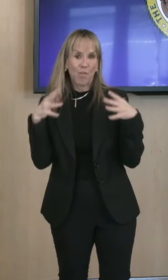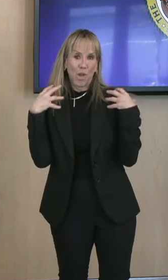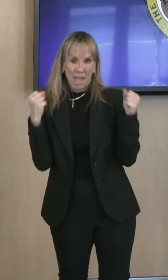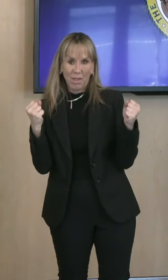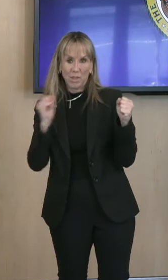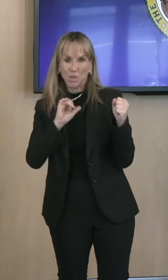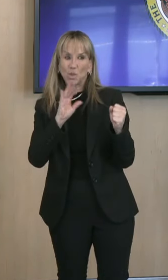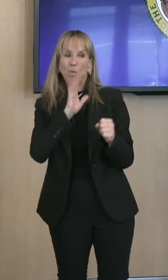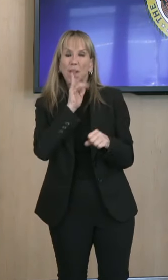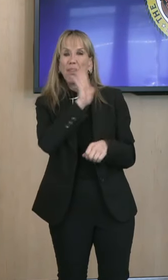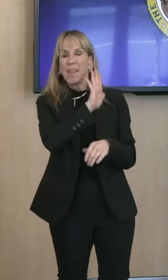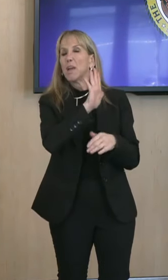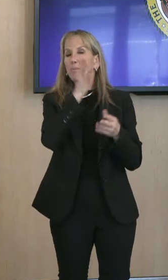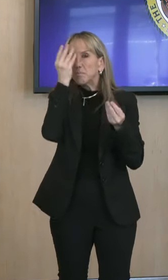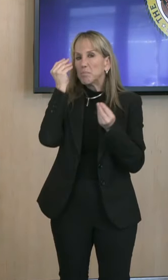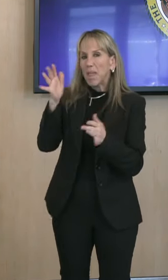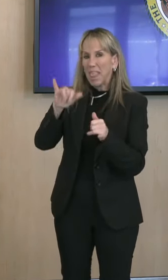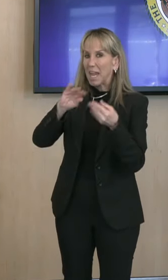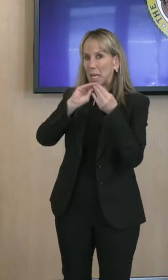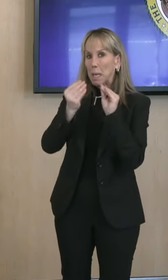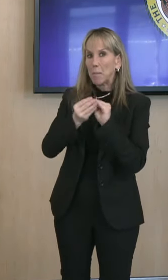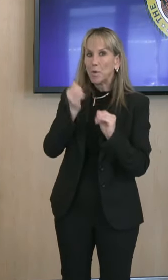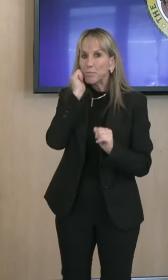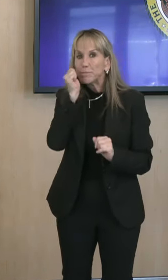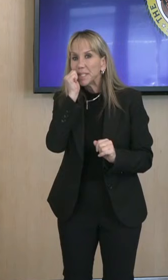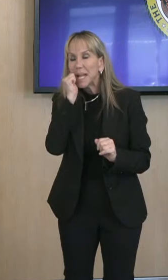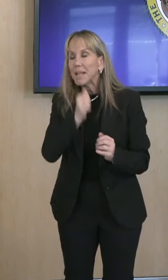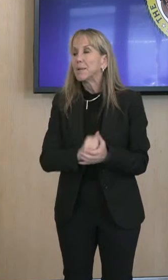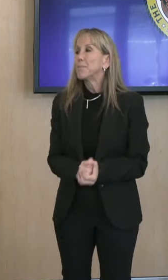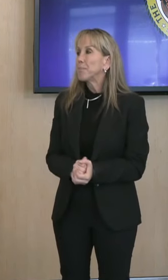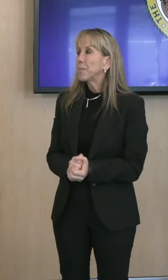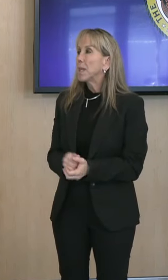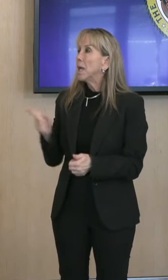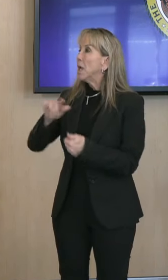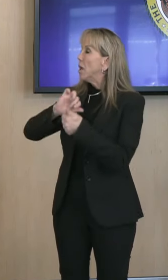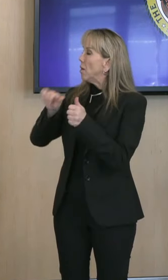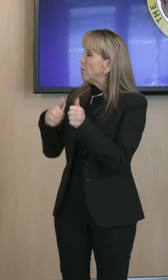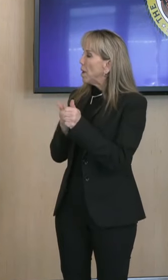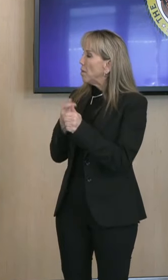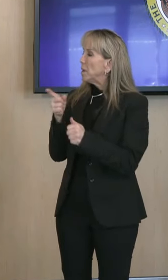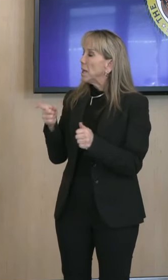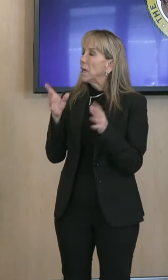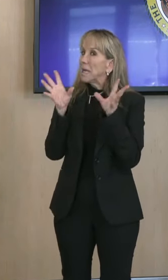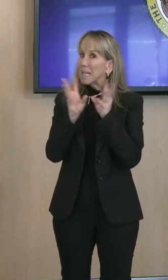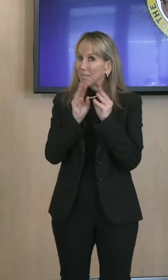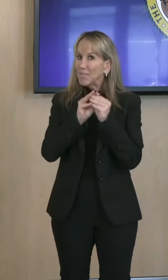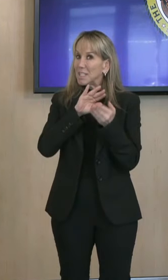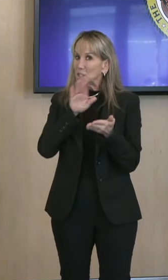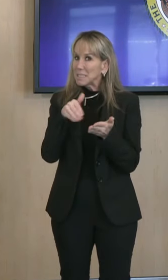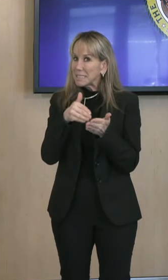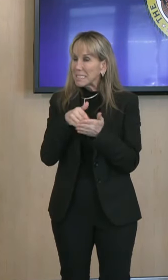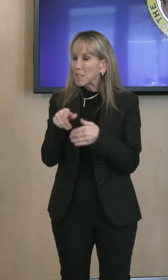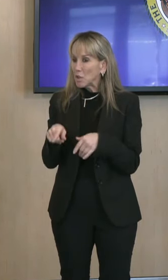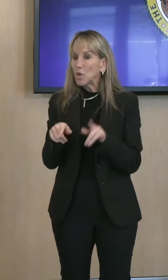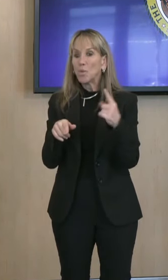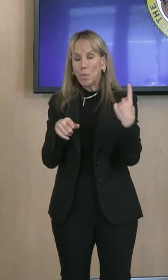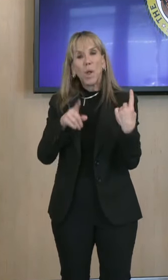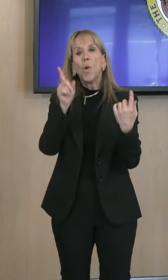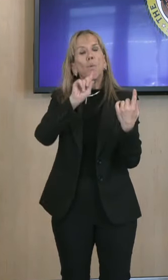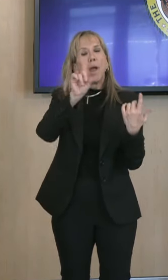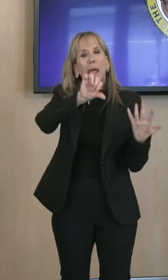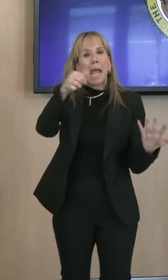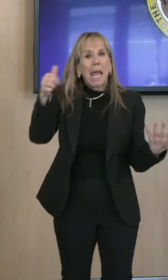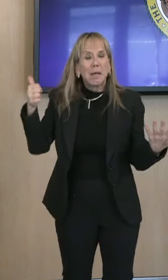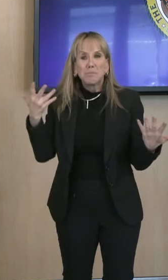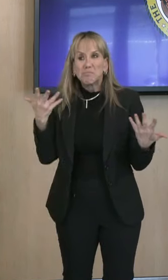a day-to-day basis. And she has a follow-up. In addition to the convention center, what other places are being considered for a mobile hospital? San